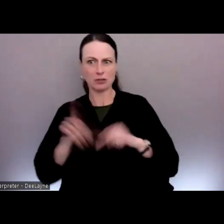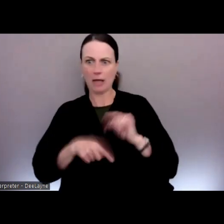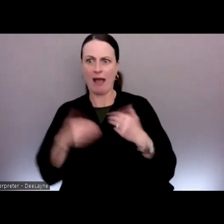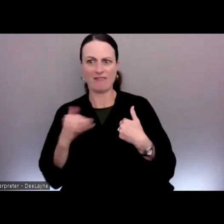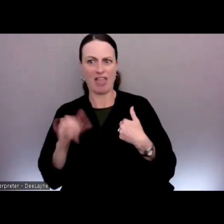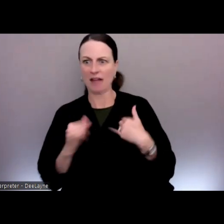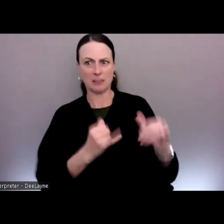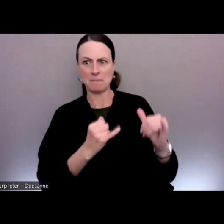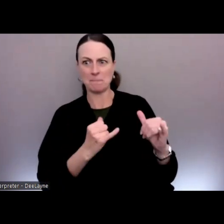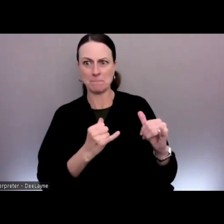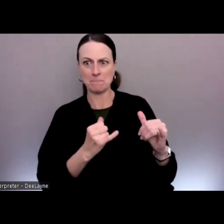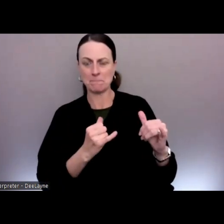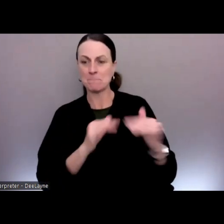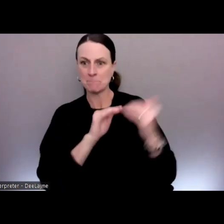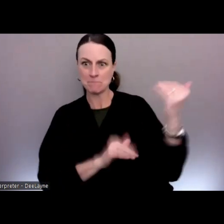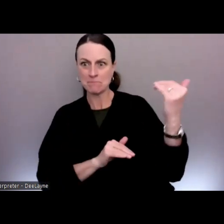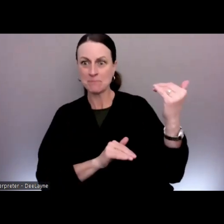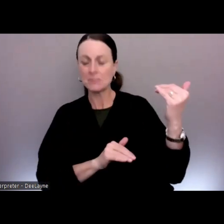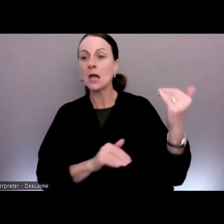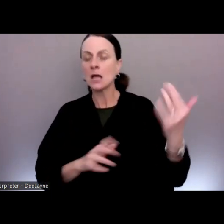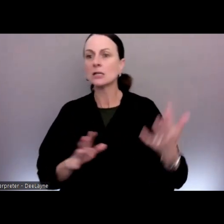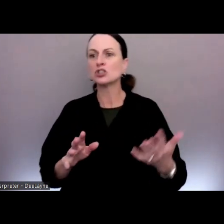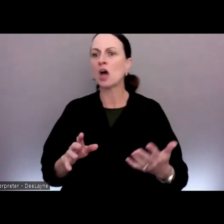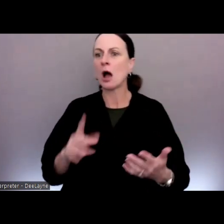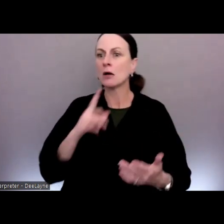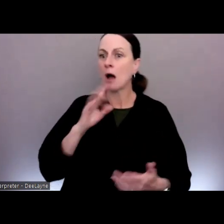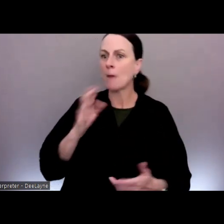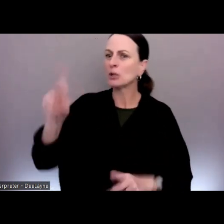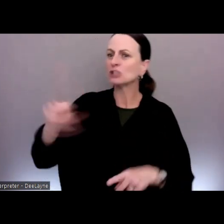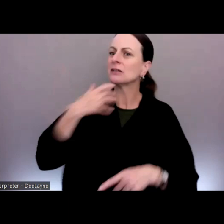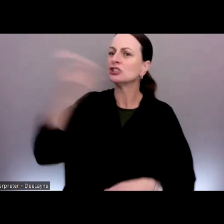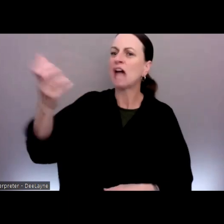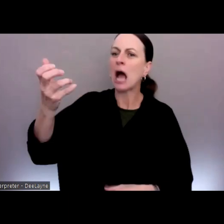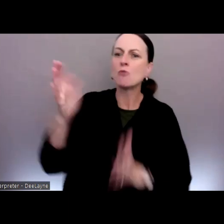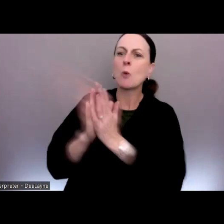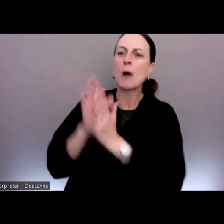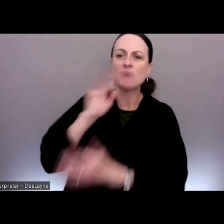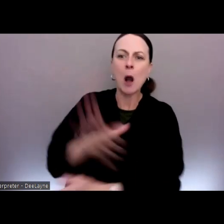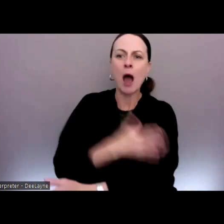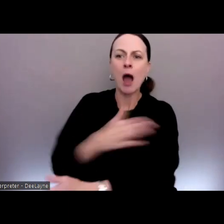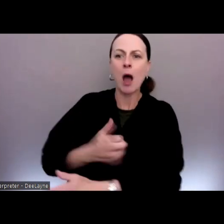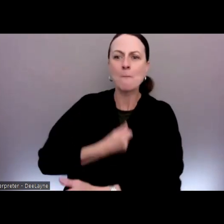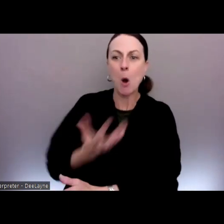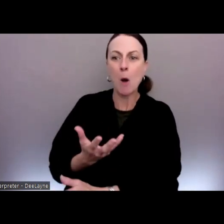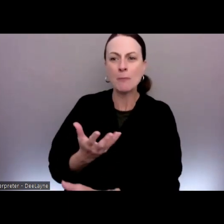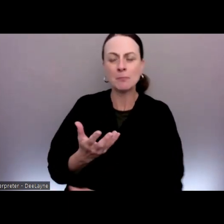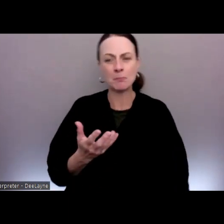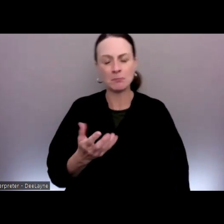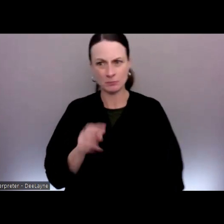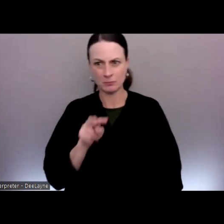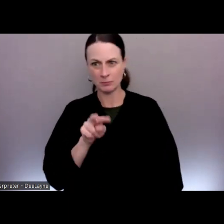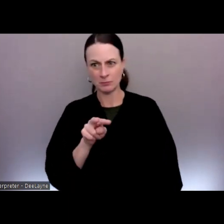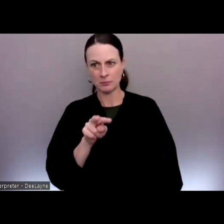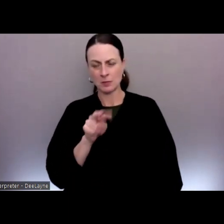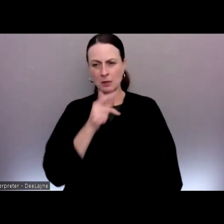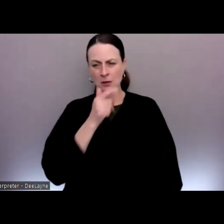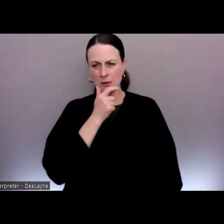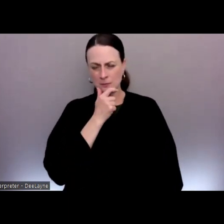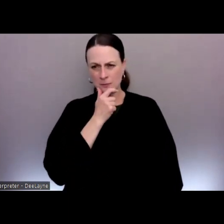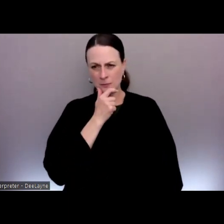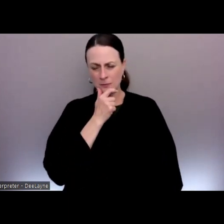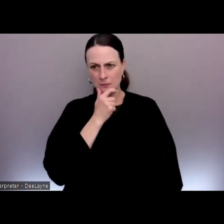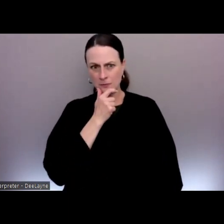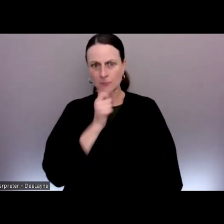member of the audience shouted a request for a poem. Ali stared into the microphone and